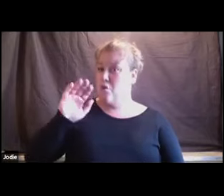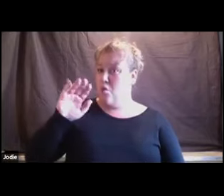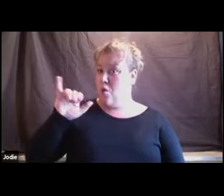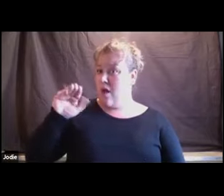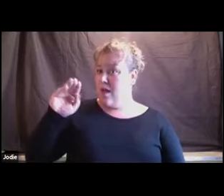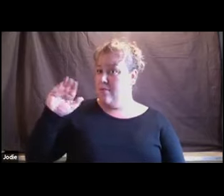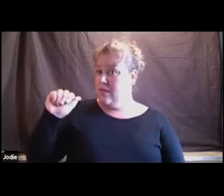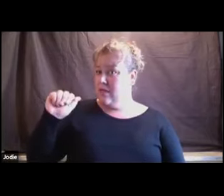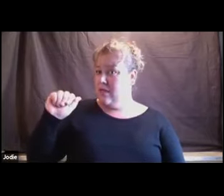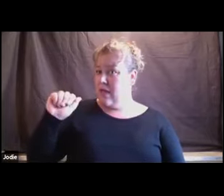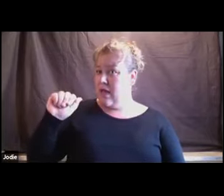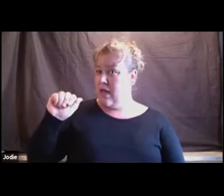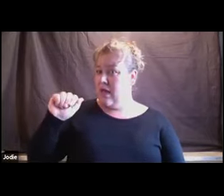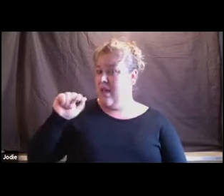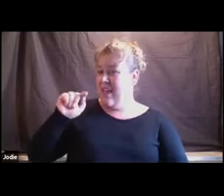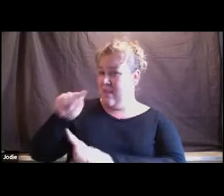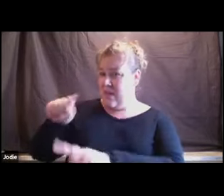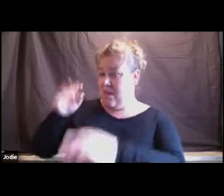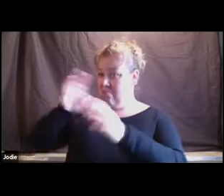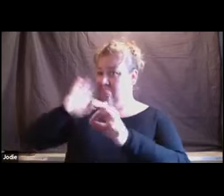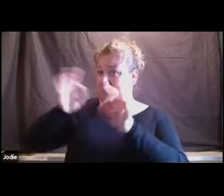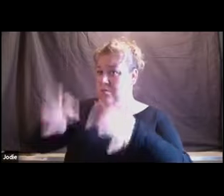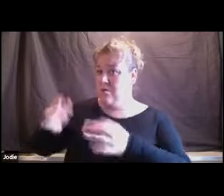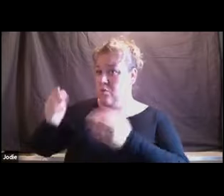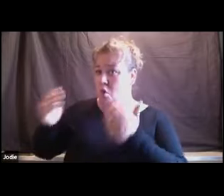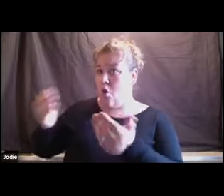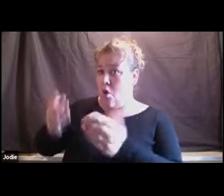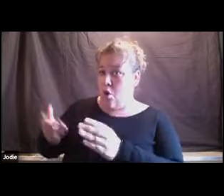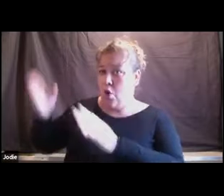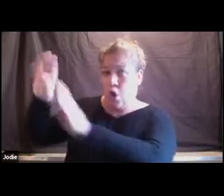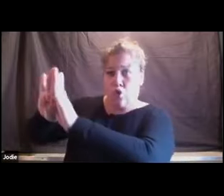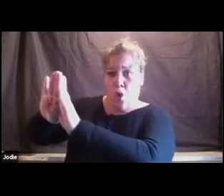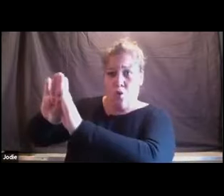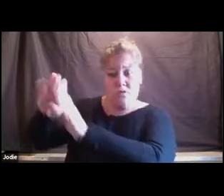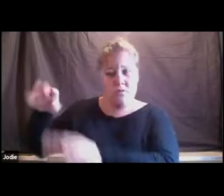an action showing that they're doing what they're supposed to?